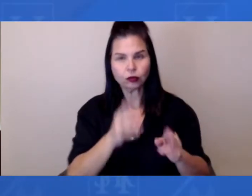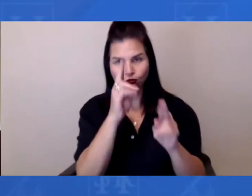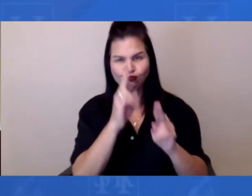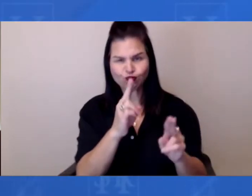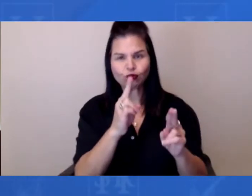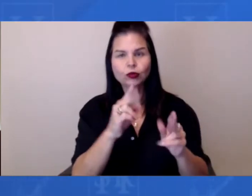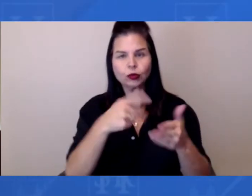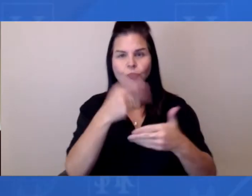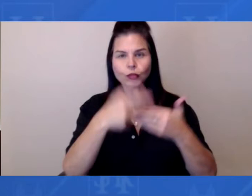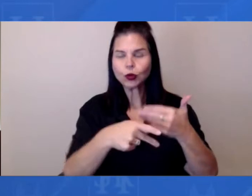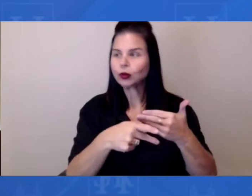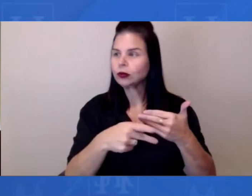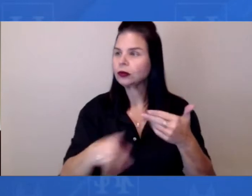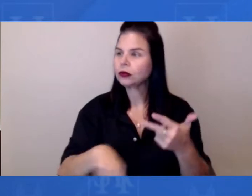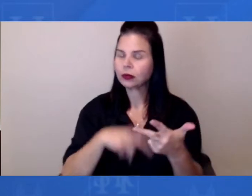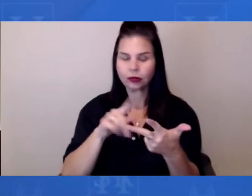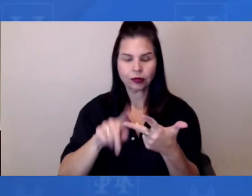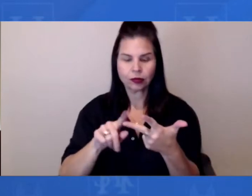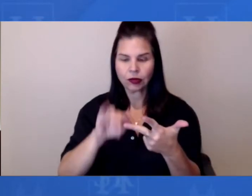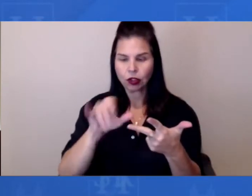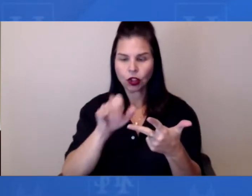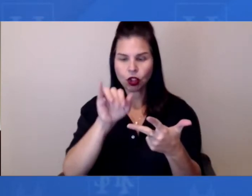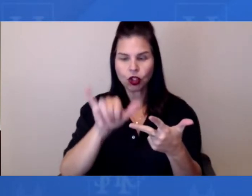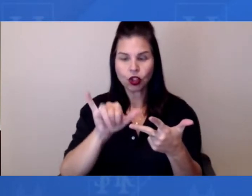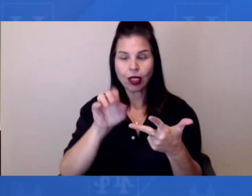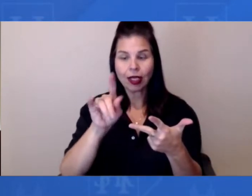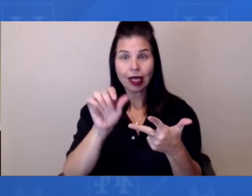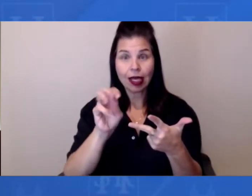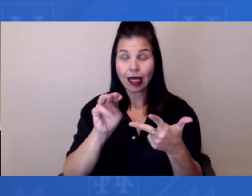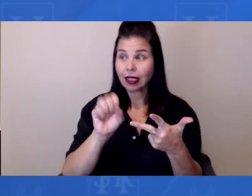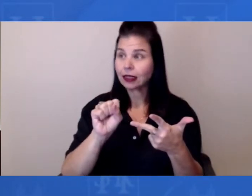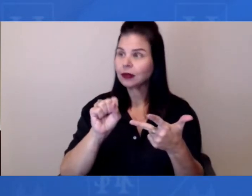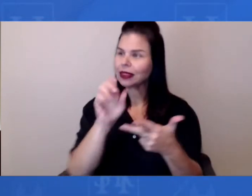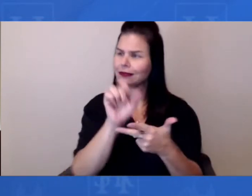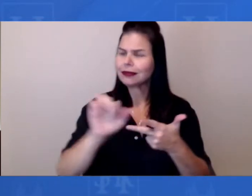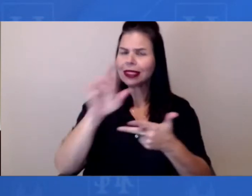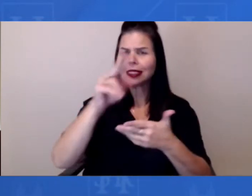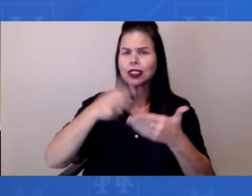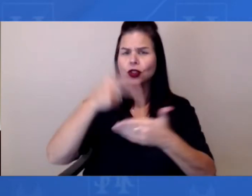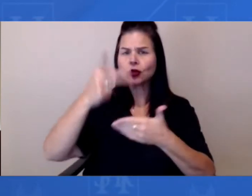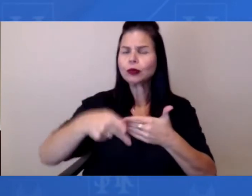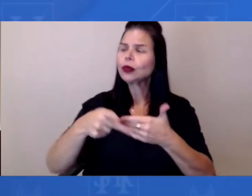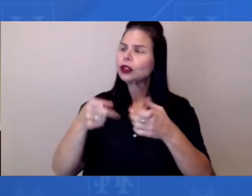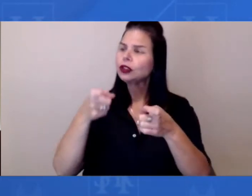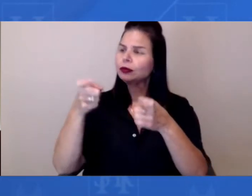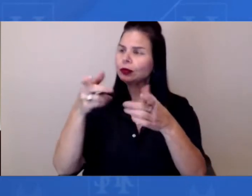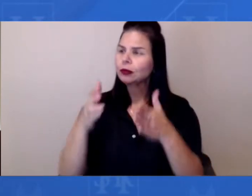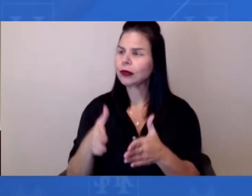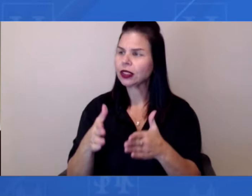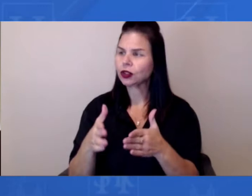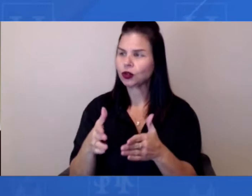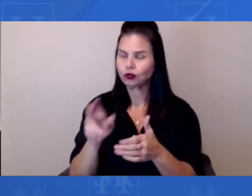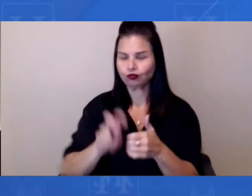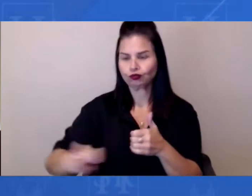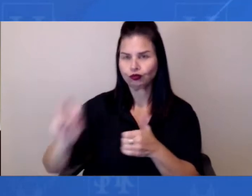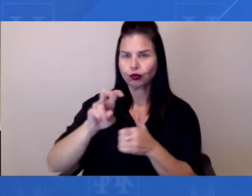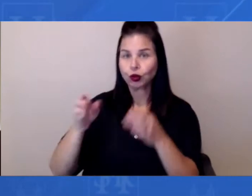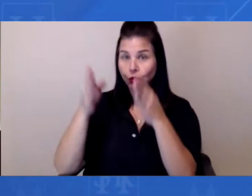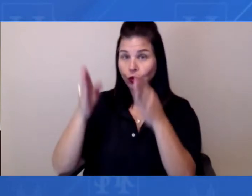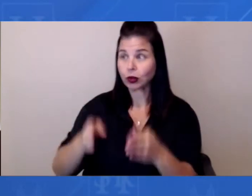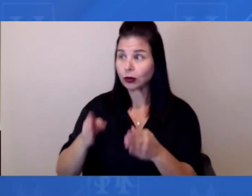Jay Adams, Senior Project Manager, Transit Customer Experience.